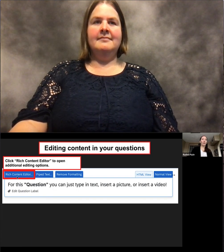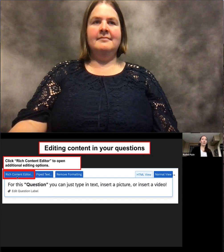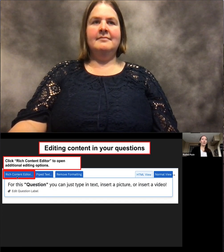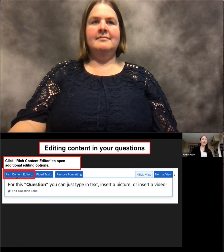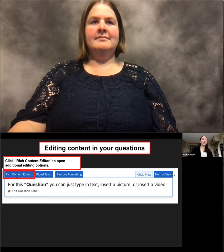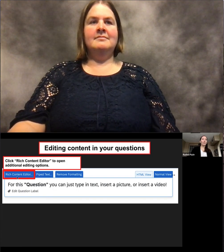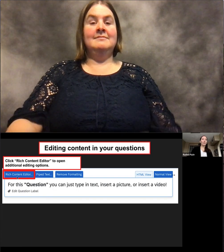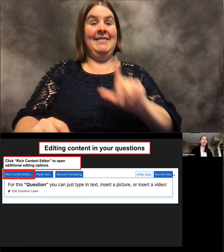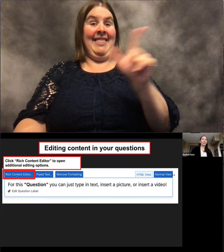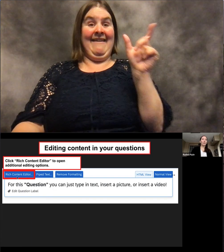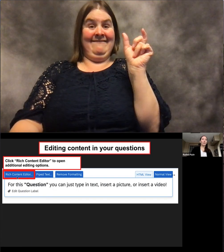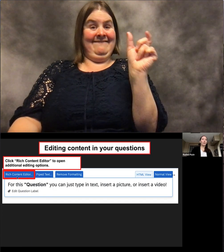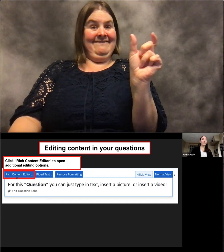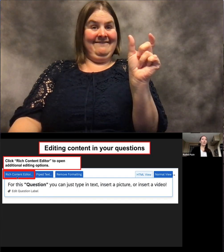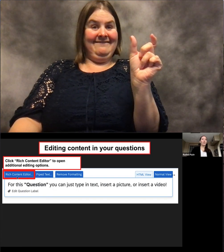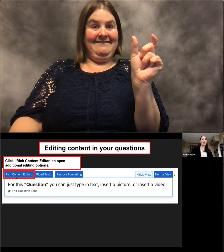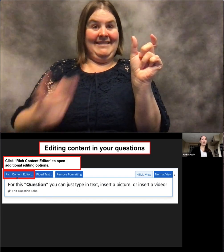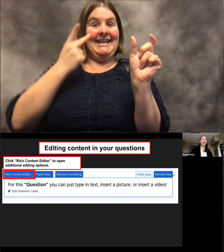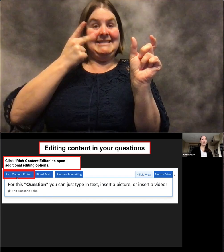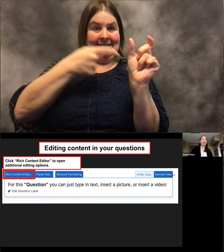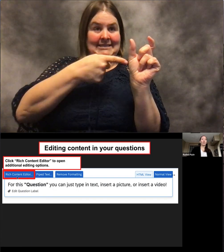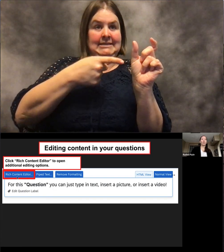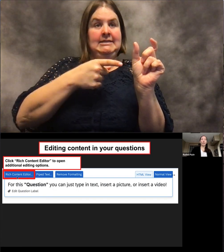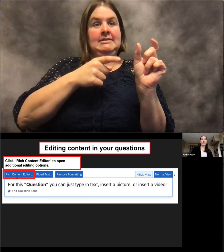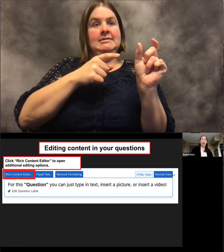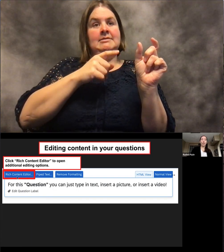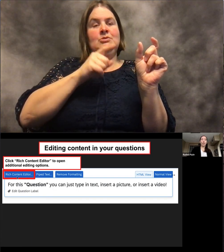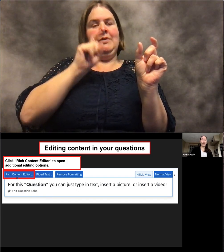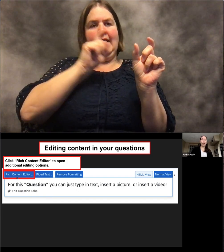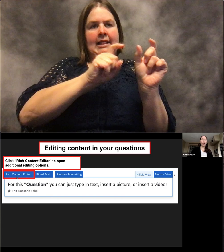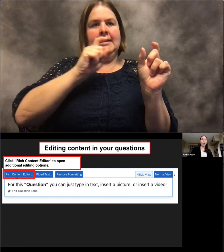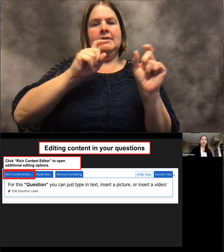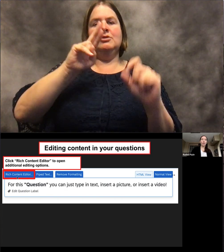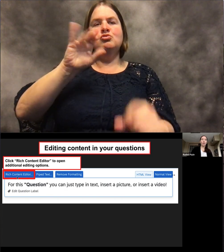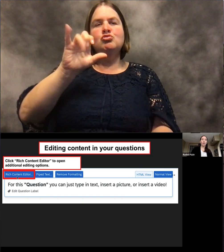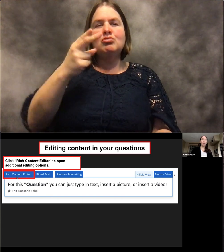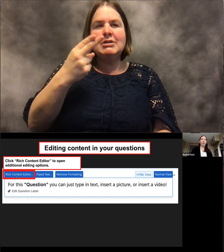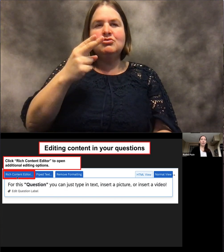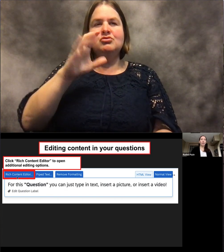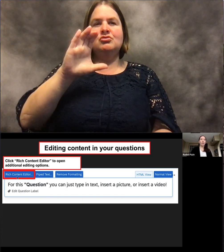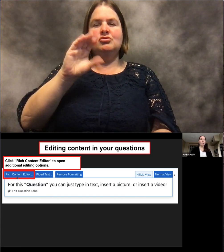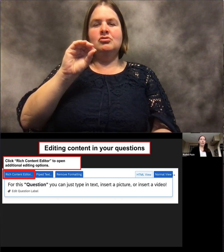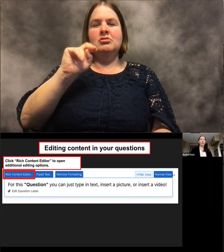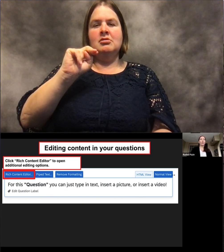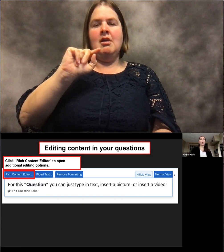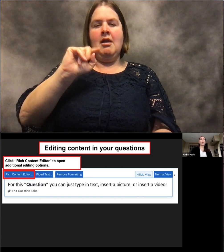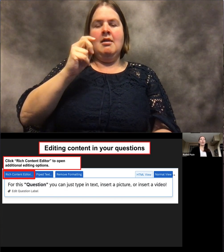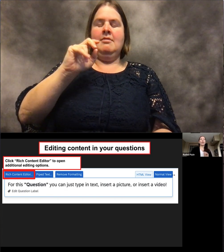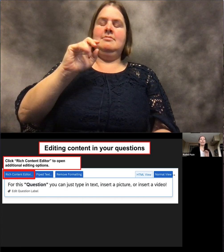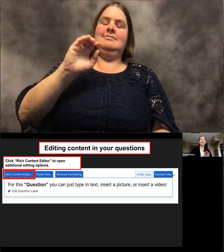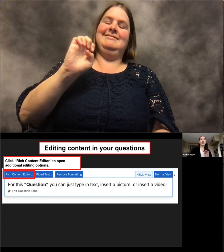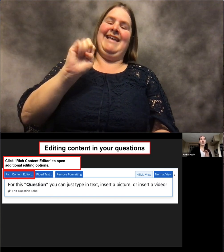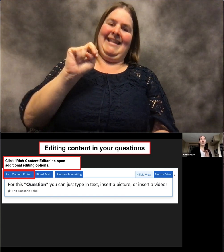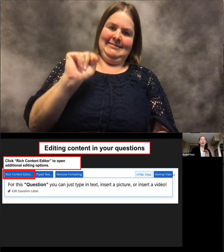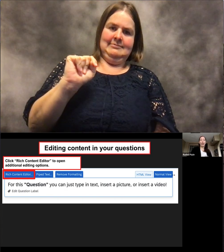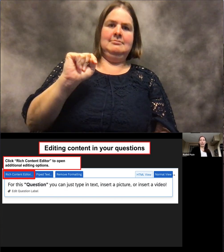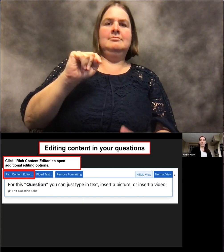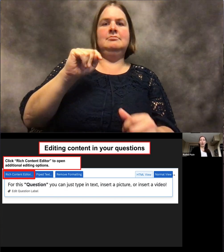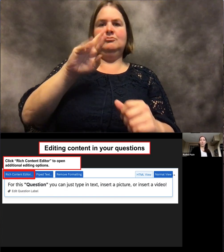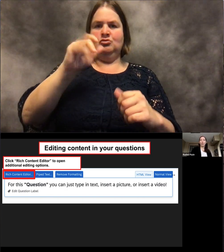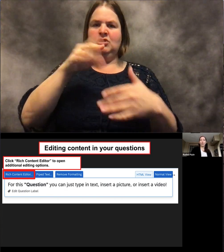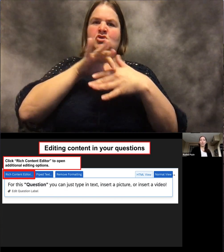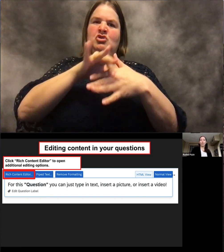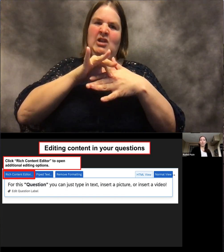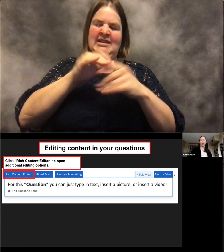Over here on the left, if you click Rich Content Editor, it will open additional